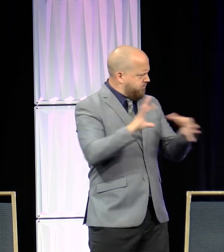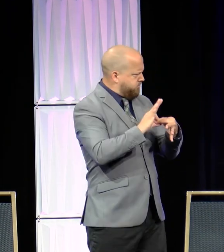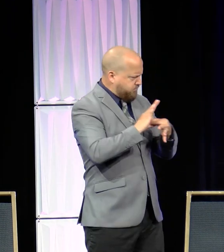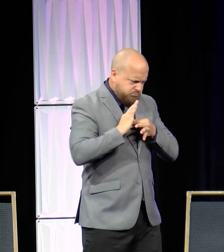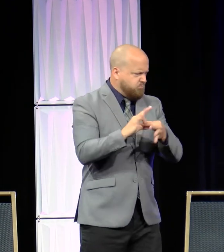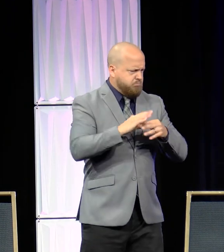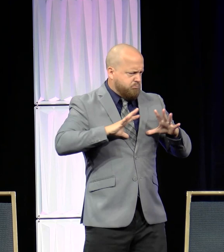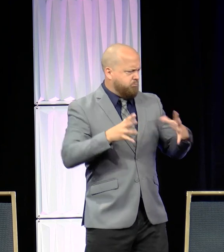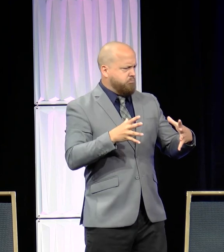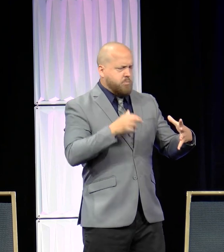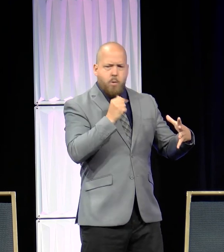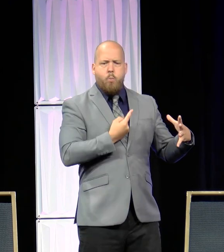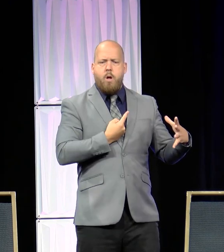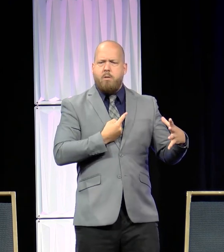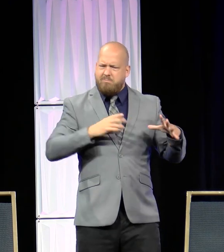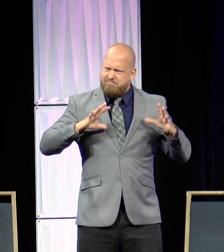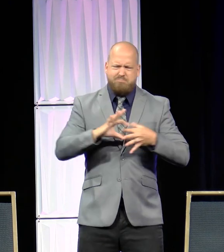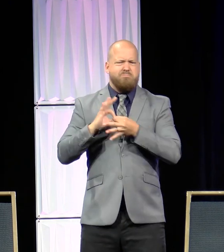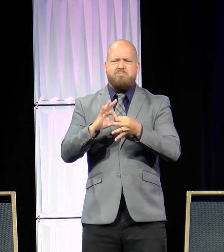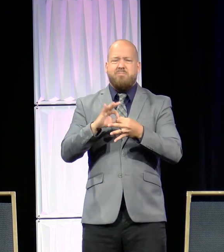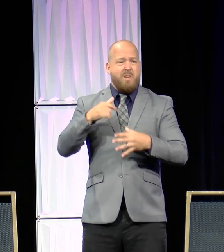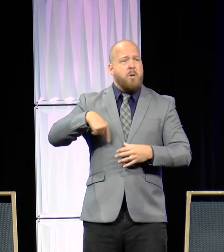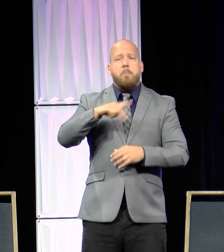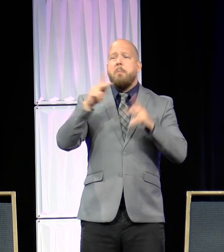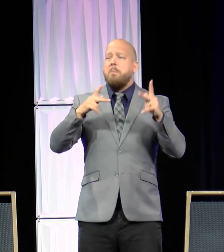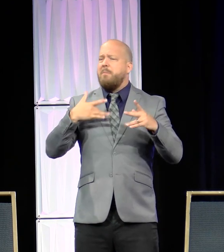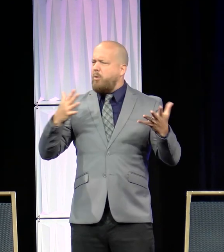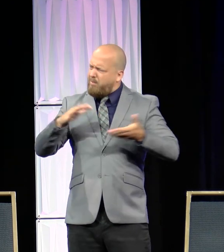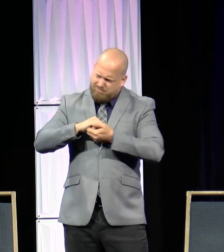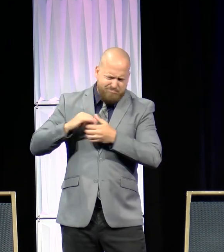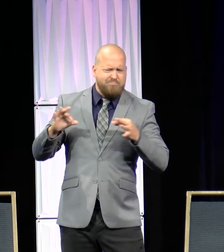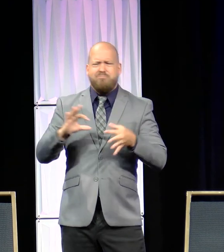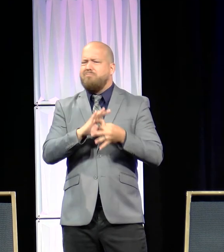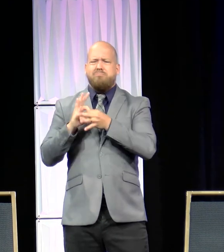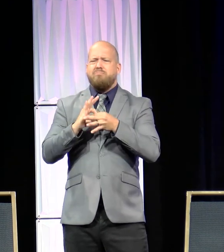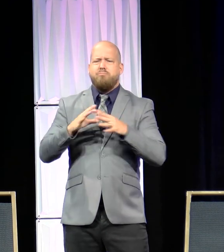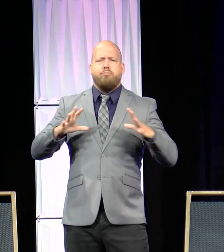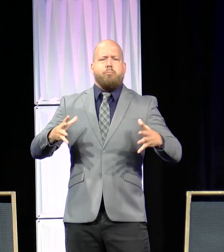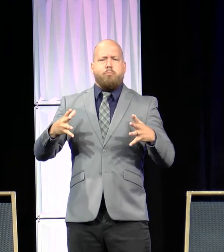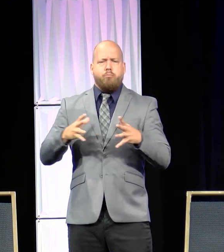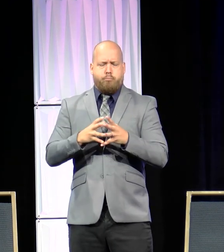collectively, we have that. And that's been at the forefront of my work,